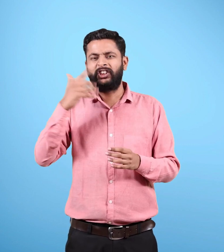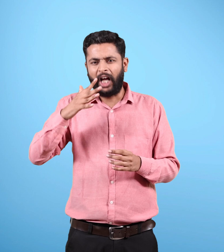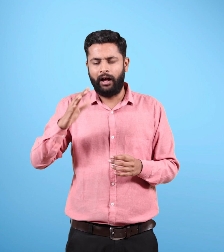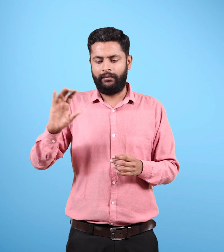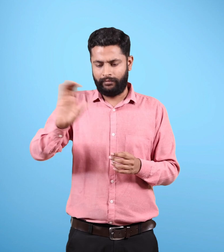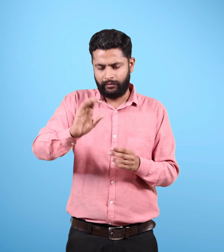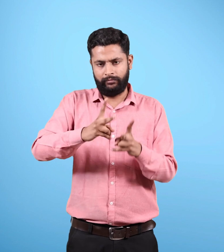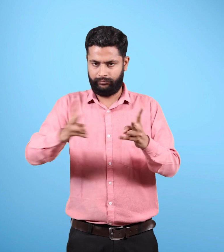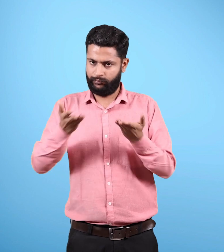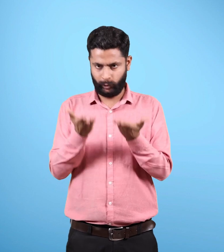spices.